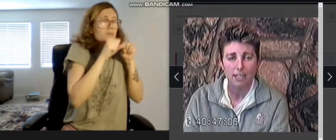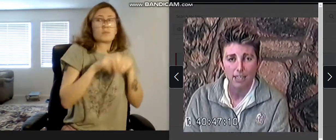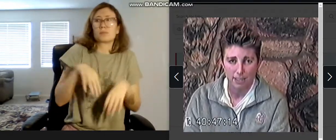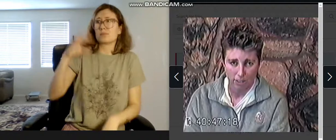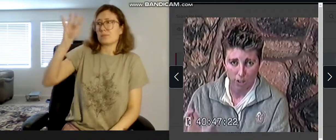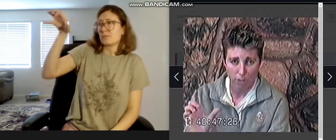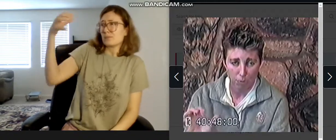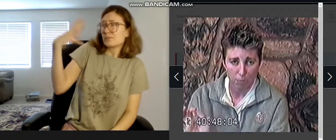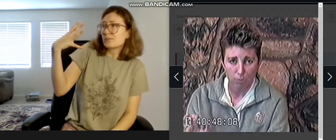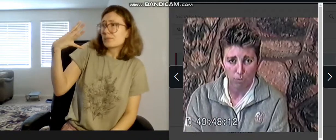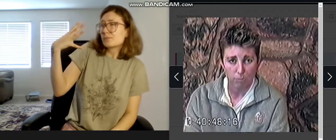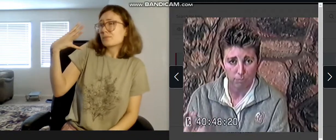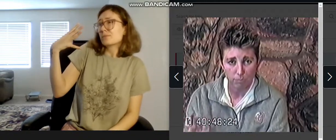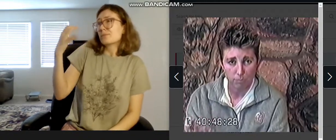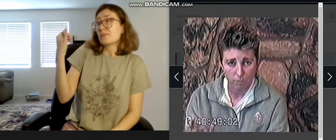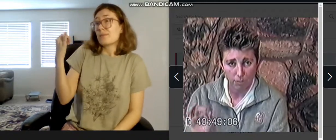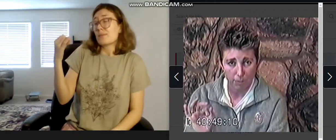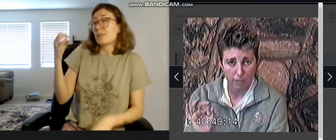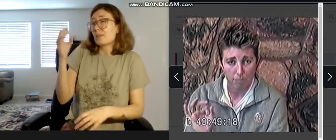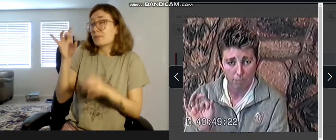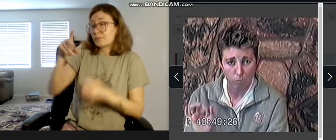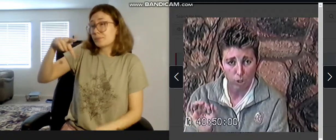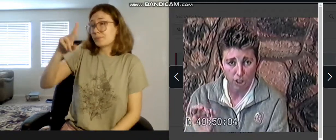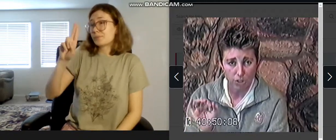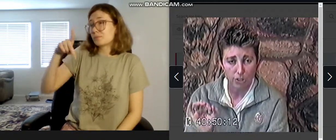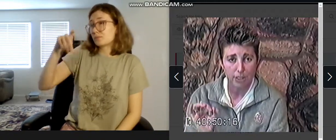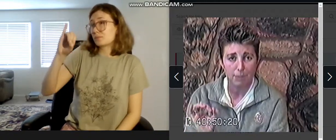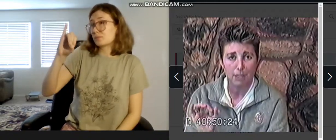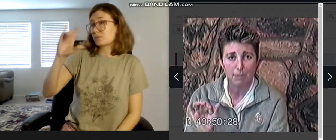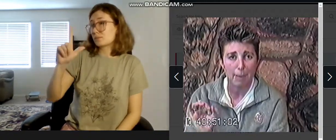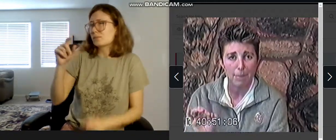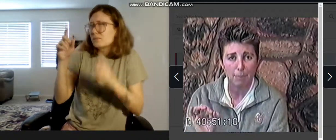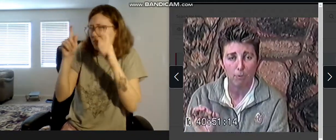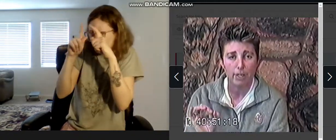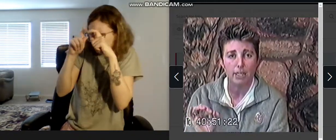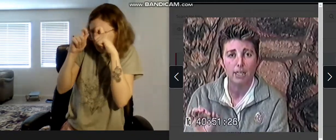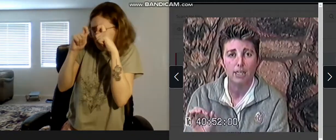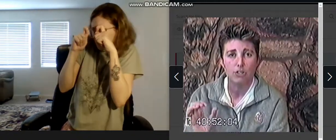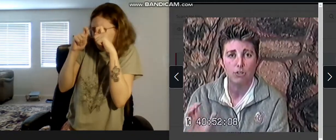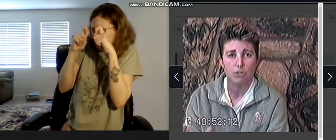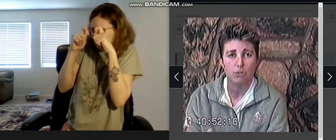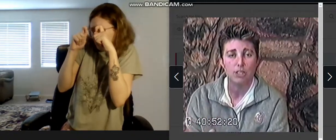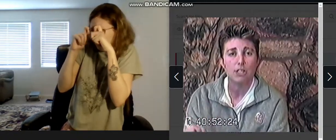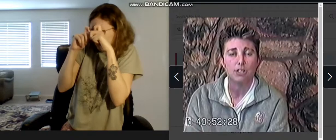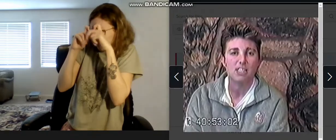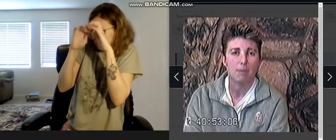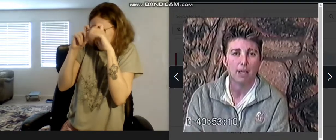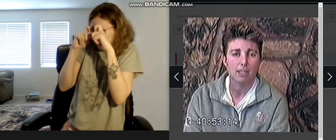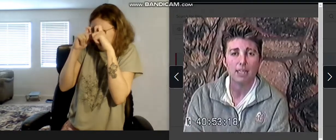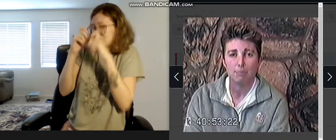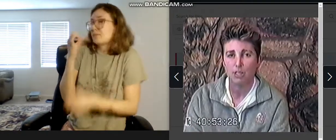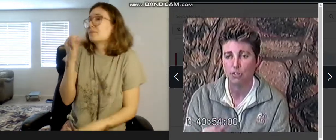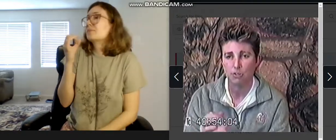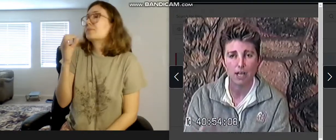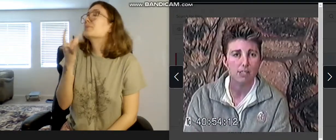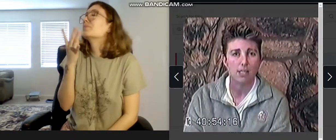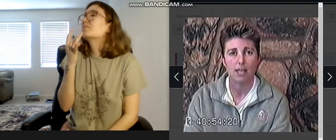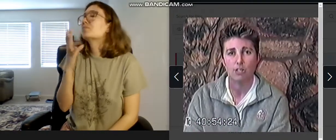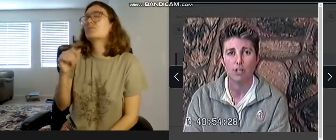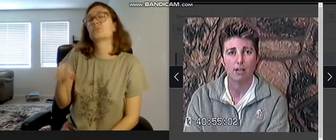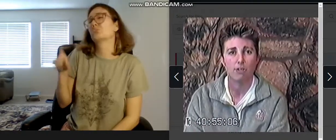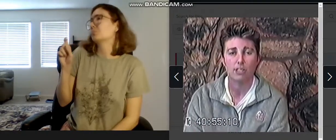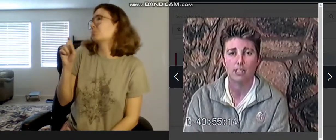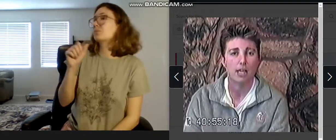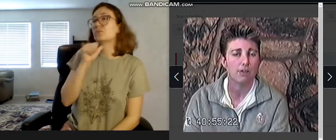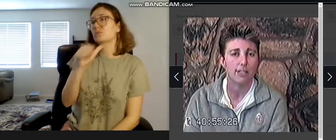outside, the pupil will constrict and become like pinpoint to decrease the amount of light, because you're outside